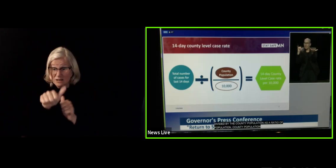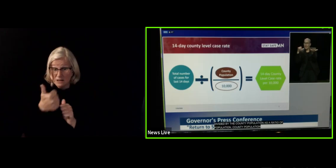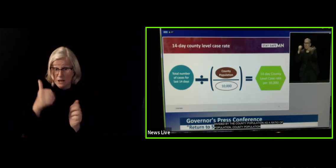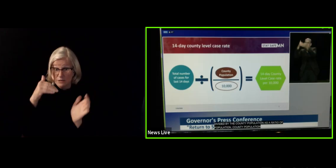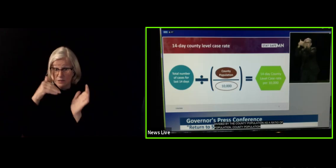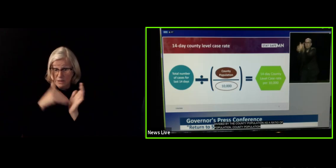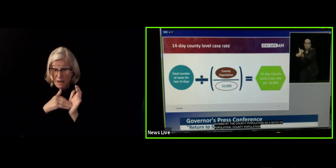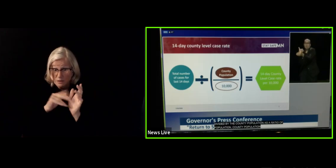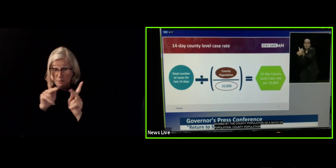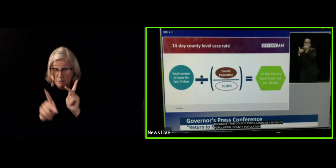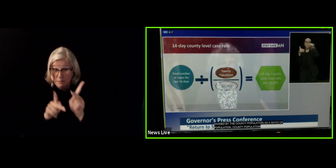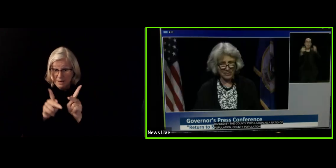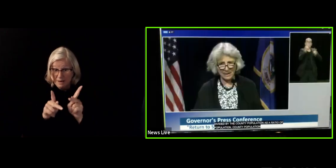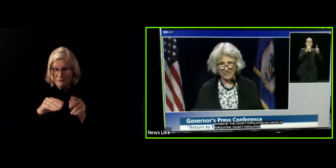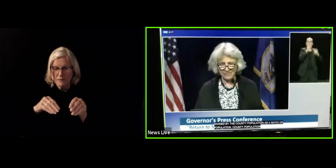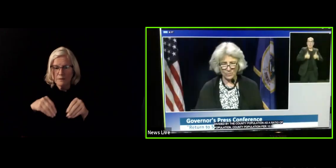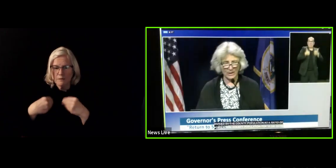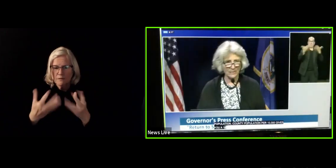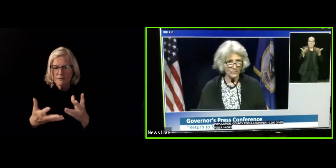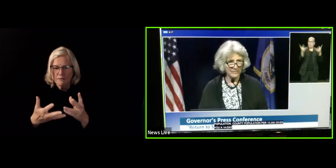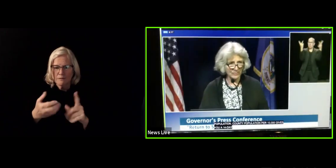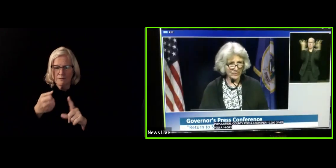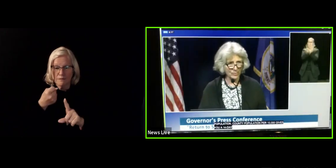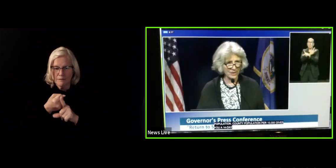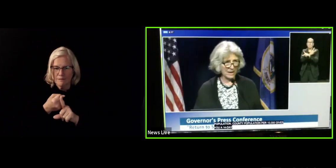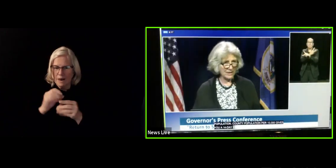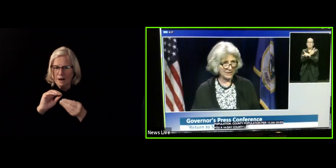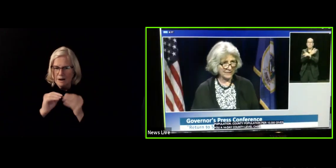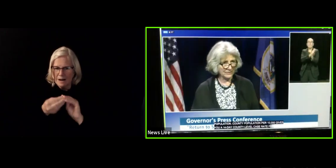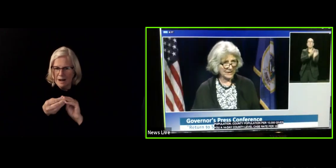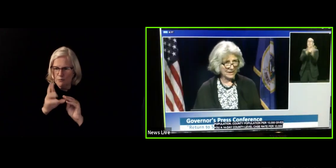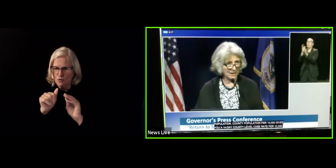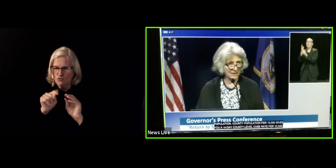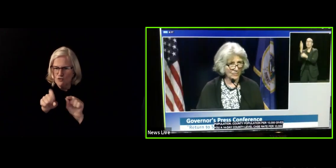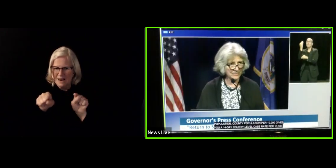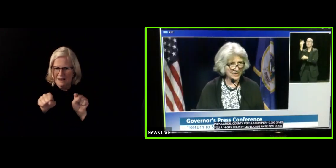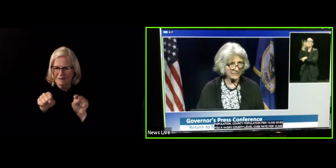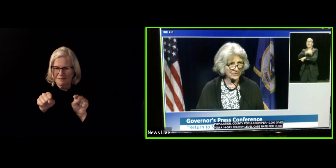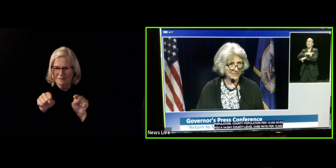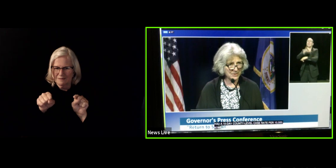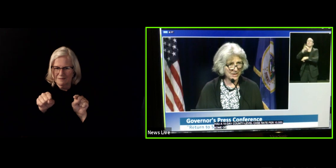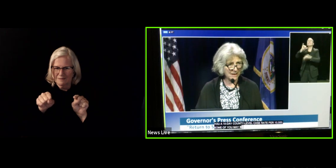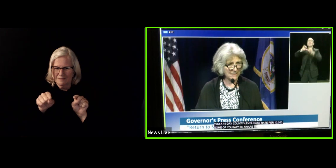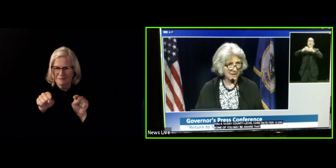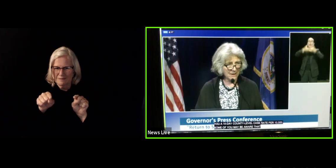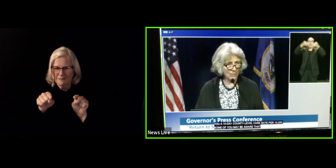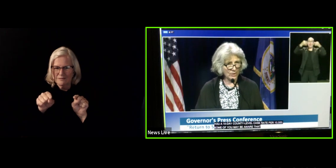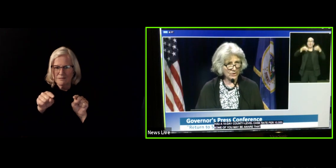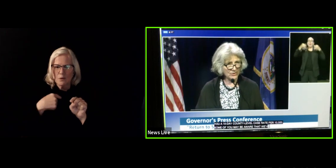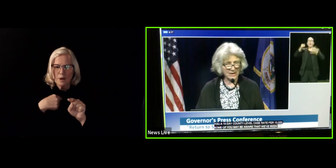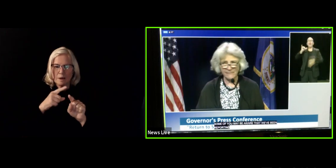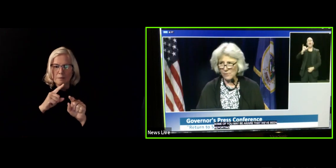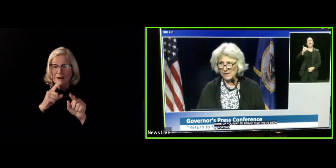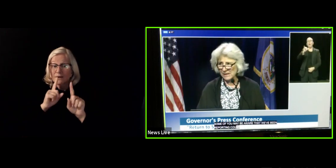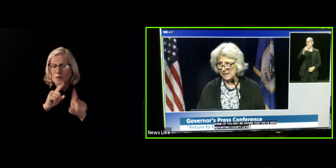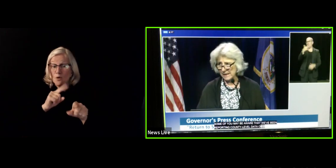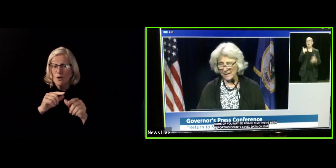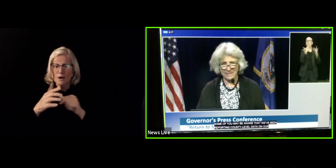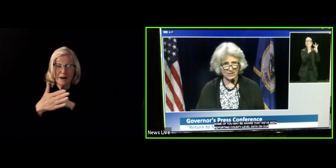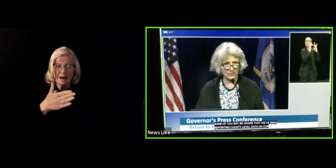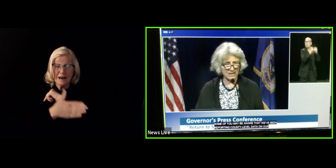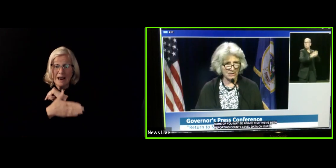10,000. Some of you may be aware that we've been reporting county level data on our website for some time. We're using a